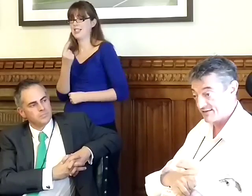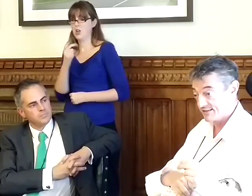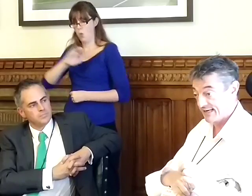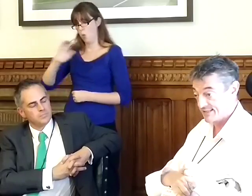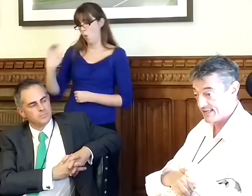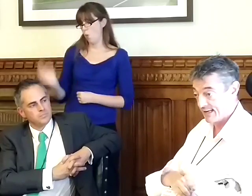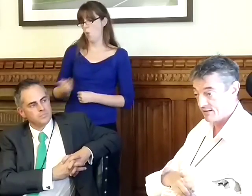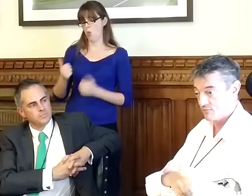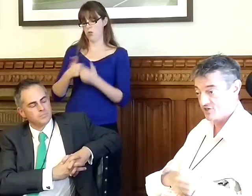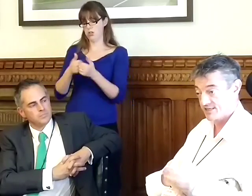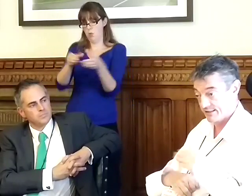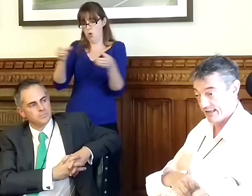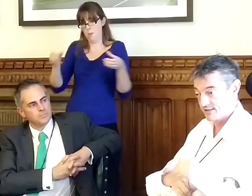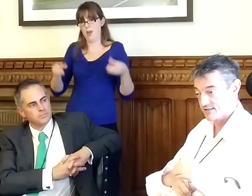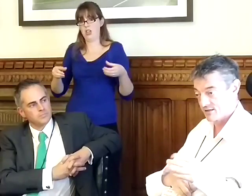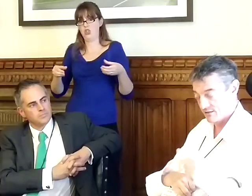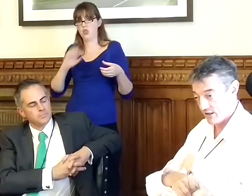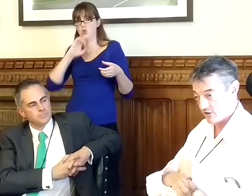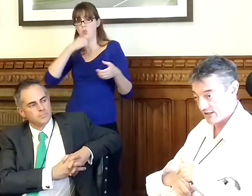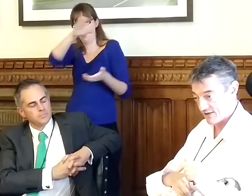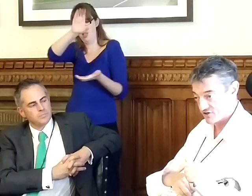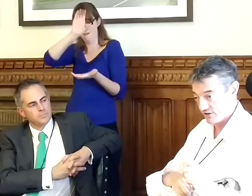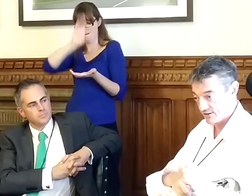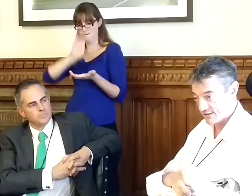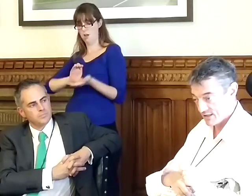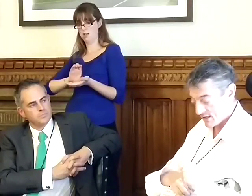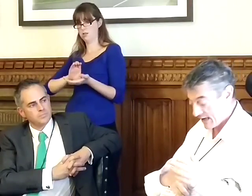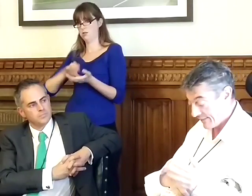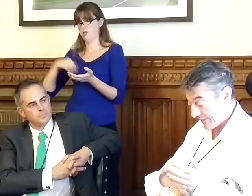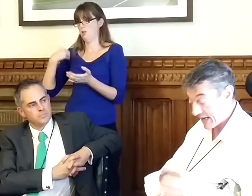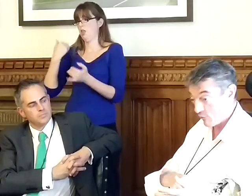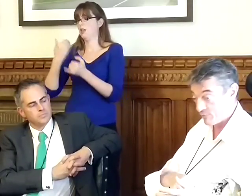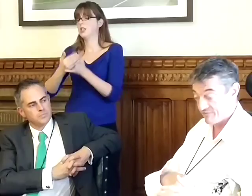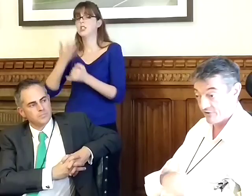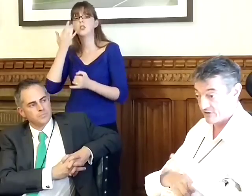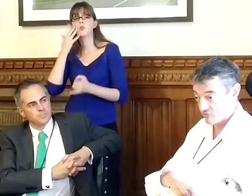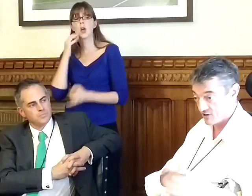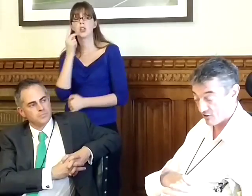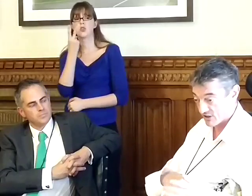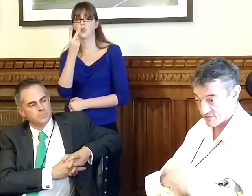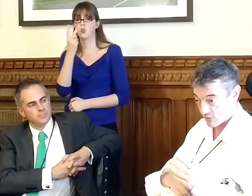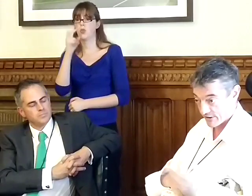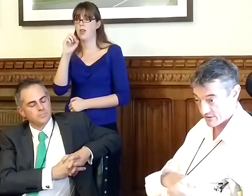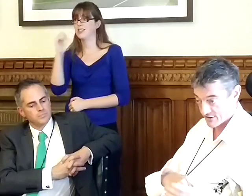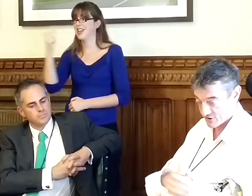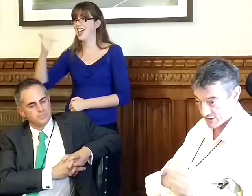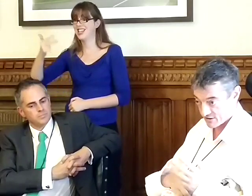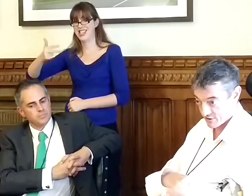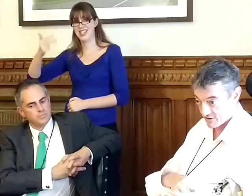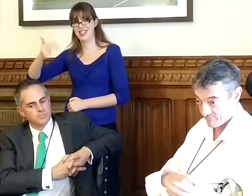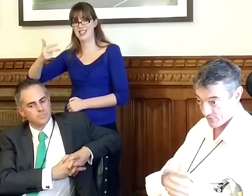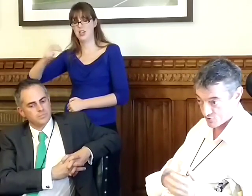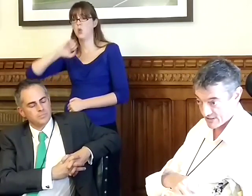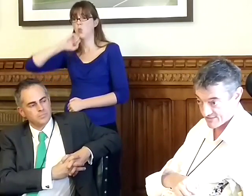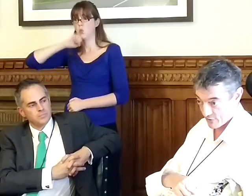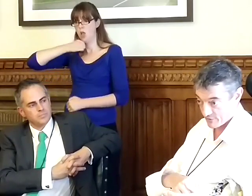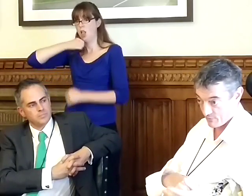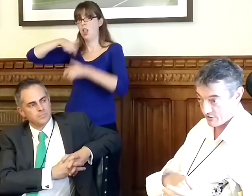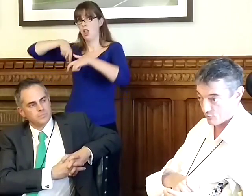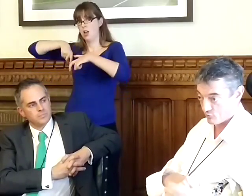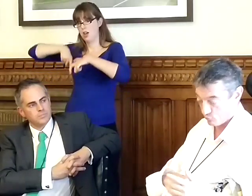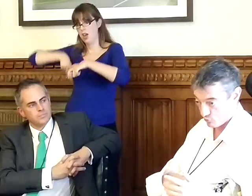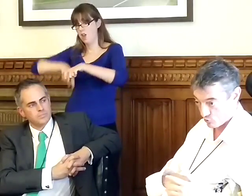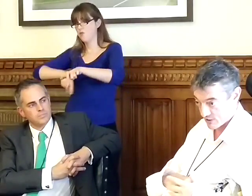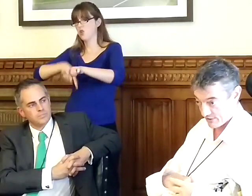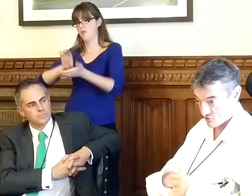until 2018, which is the next local elections, and that they would be funded regardless of whether the government